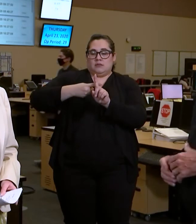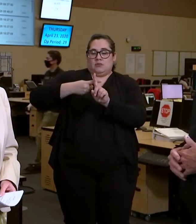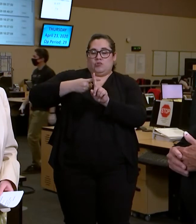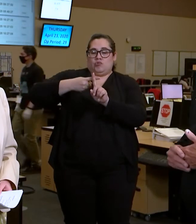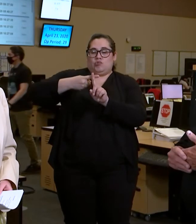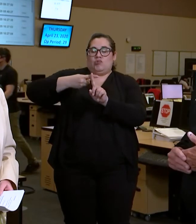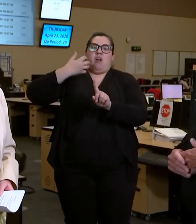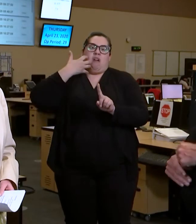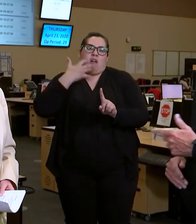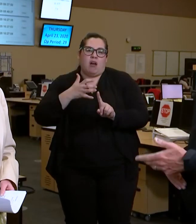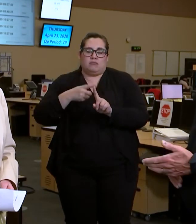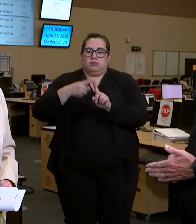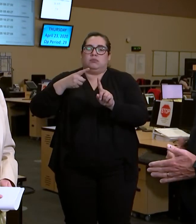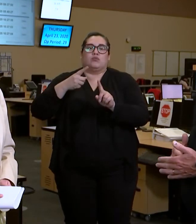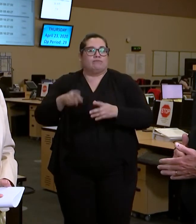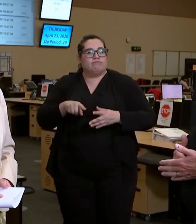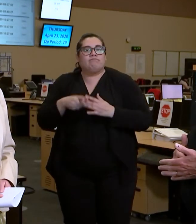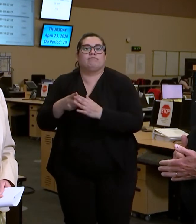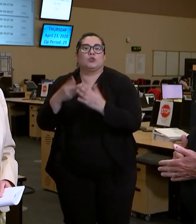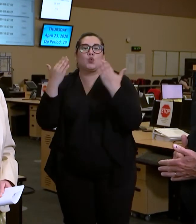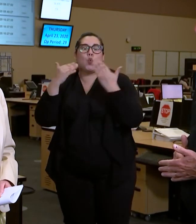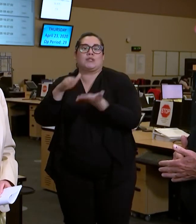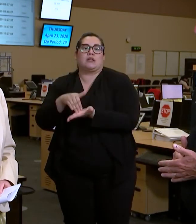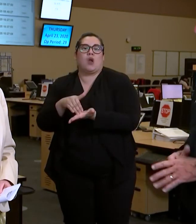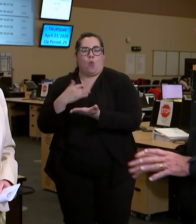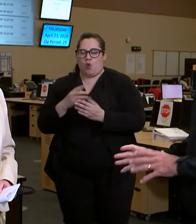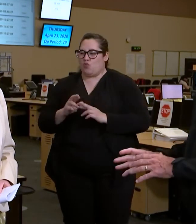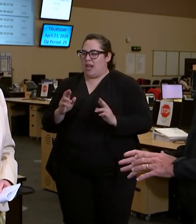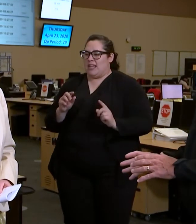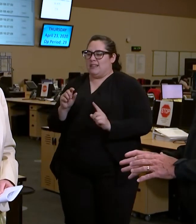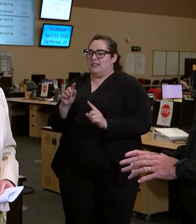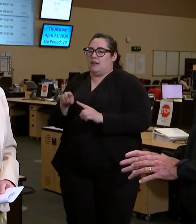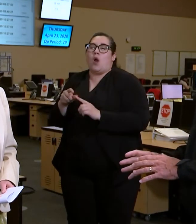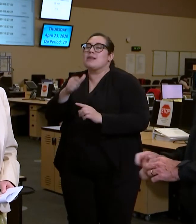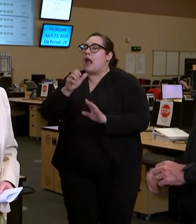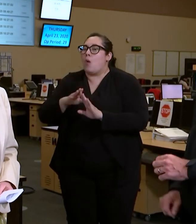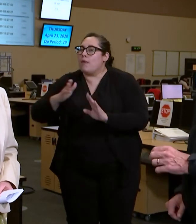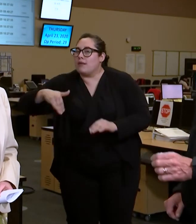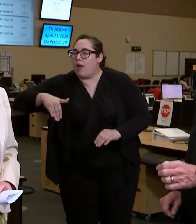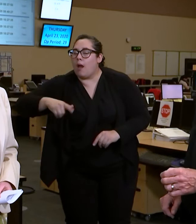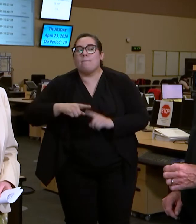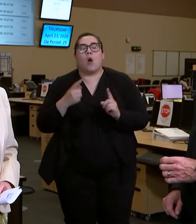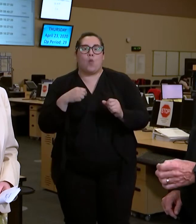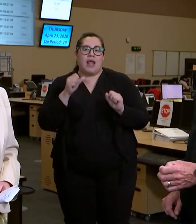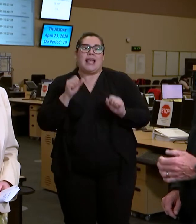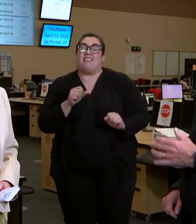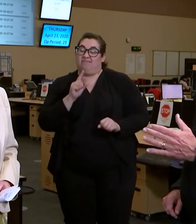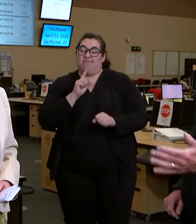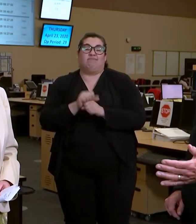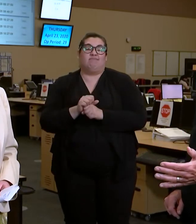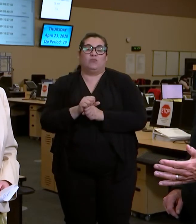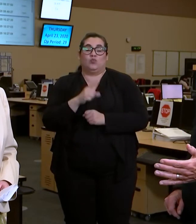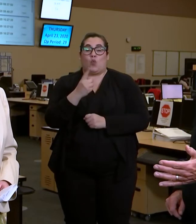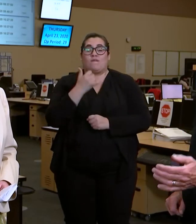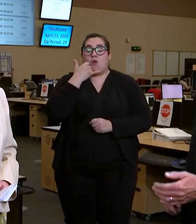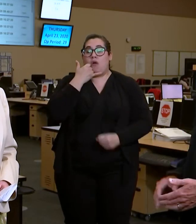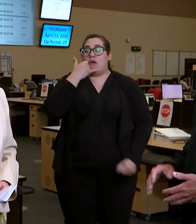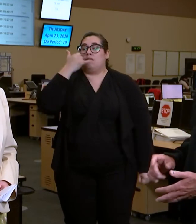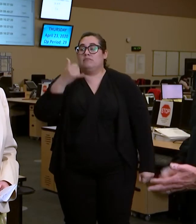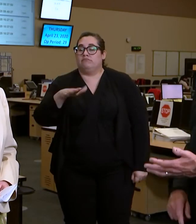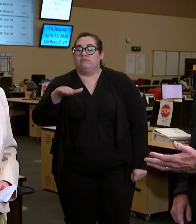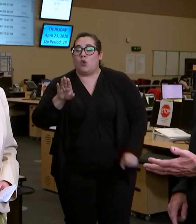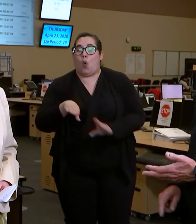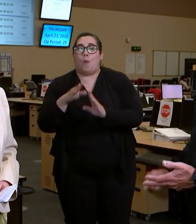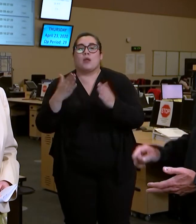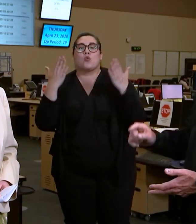thresholds. So we're ready to pull the trigger on some cooling centers. They're not open right now, but we literally make that a phone call away where we can